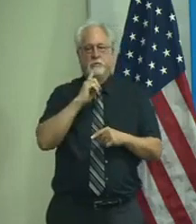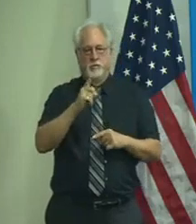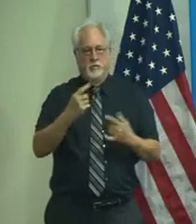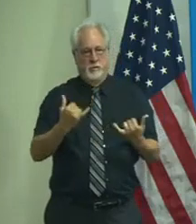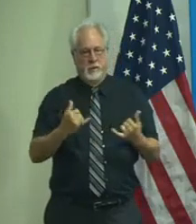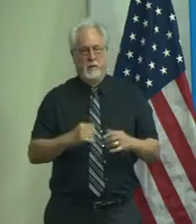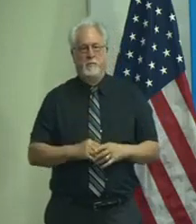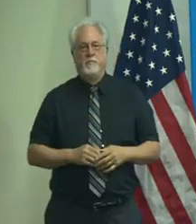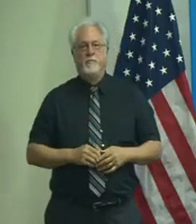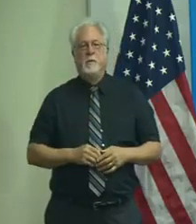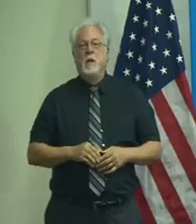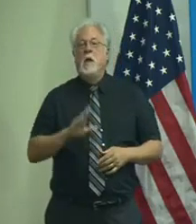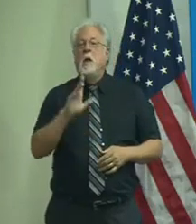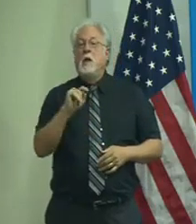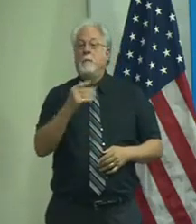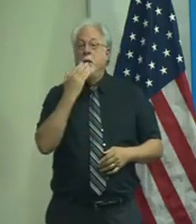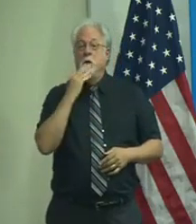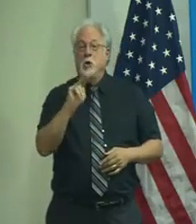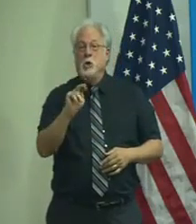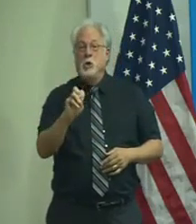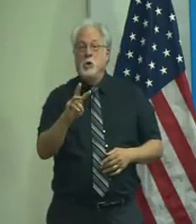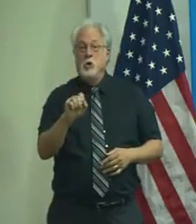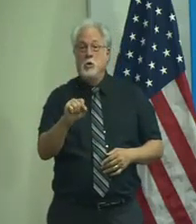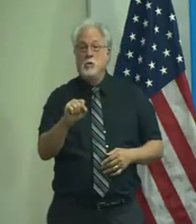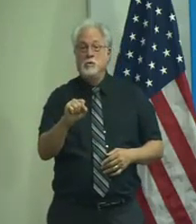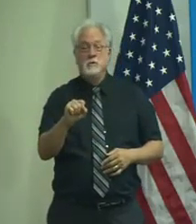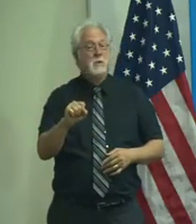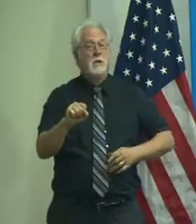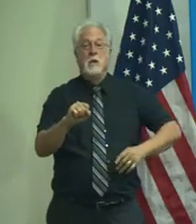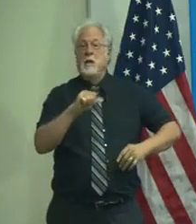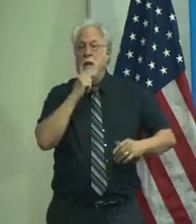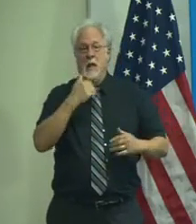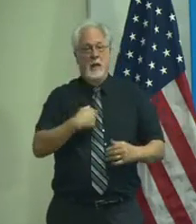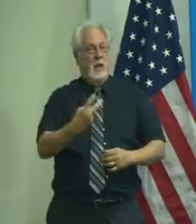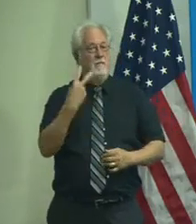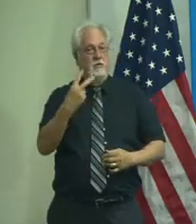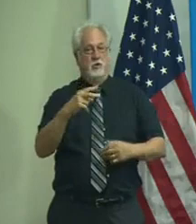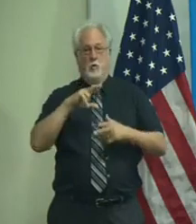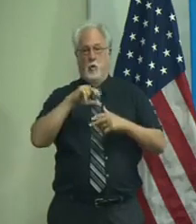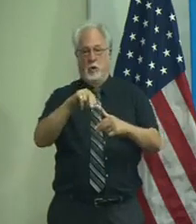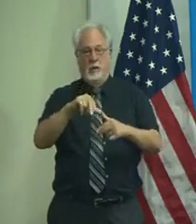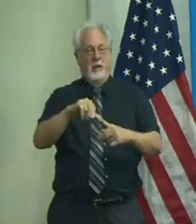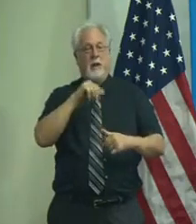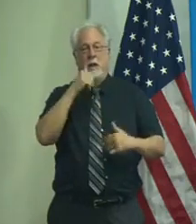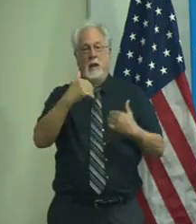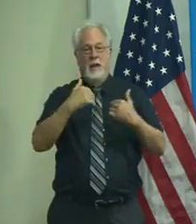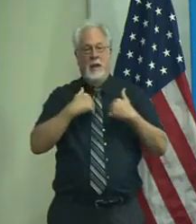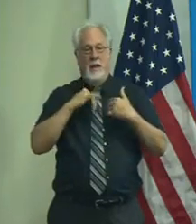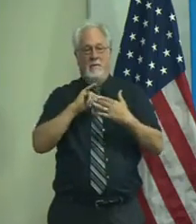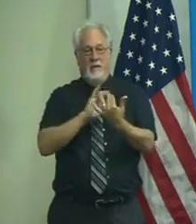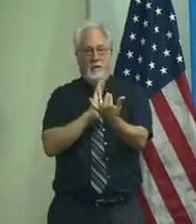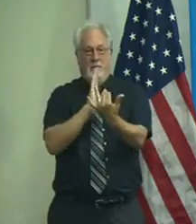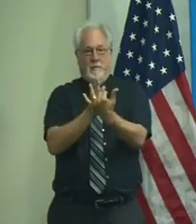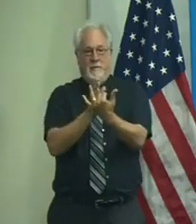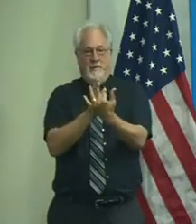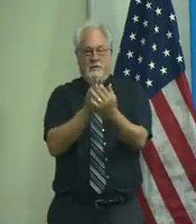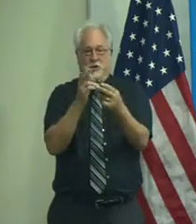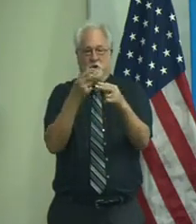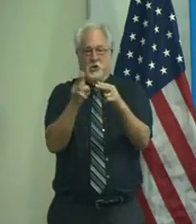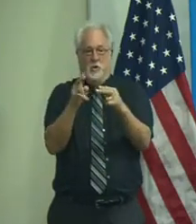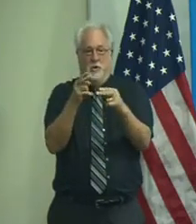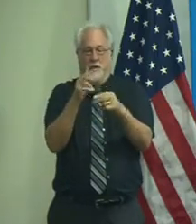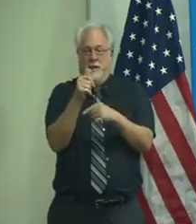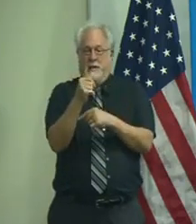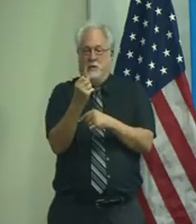now. But the good news is we're not going to have two hurricanes, and we're not going to have that short window of time, 12 to